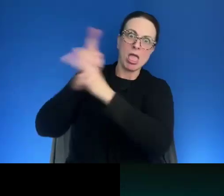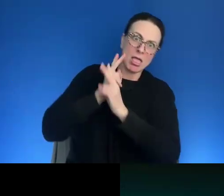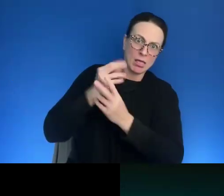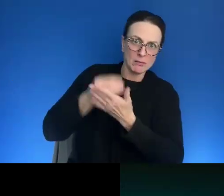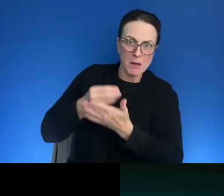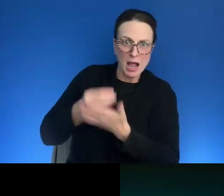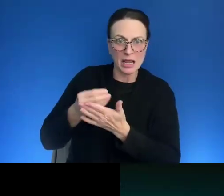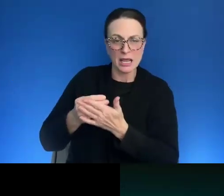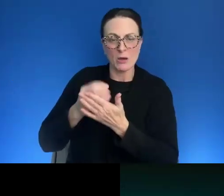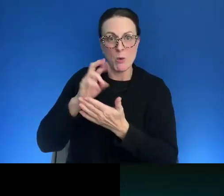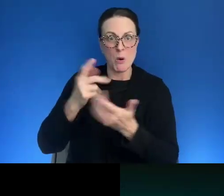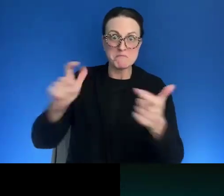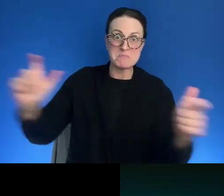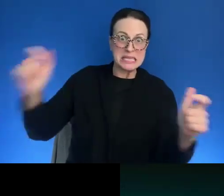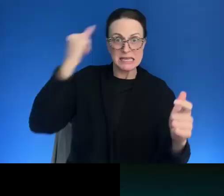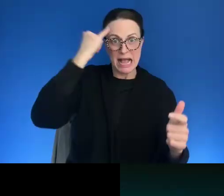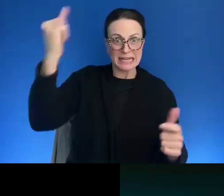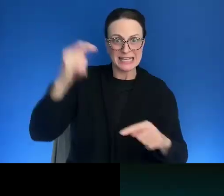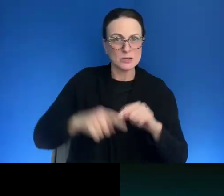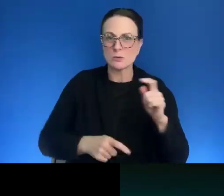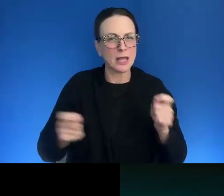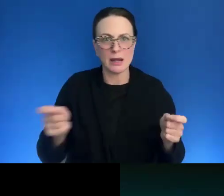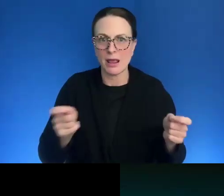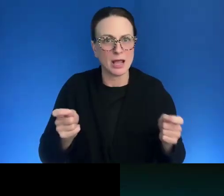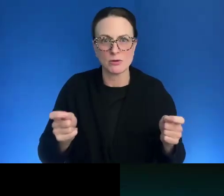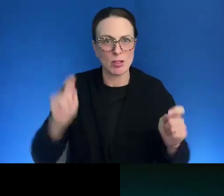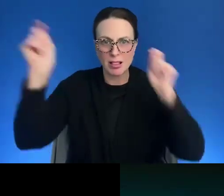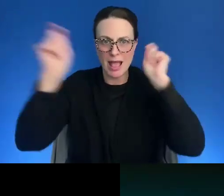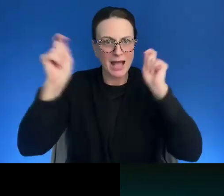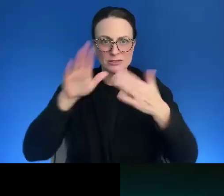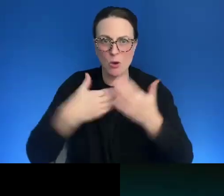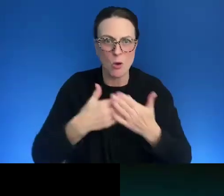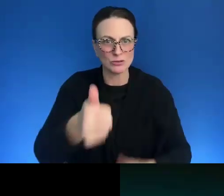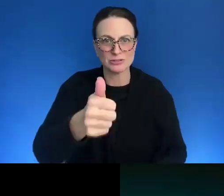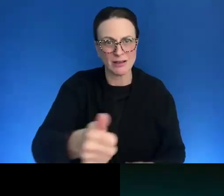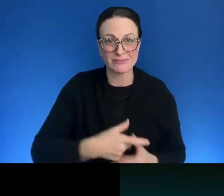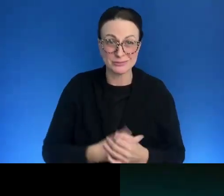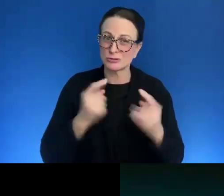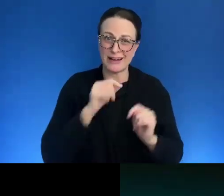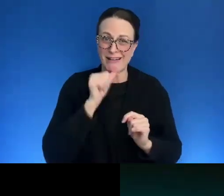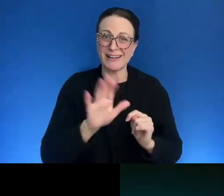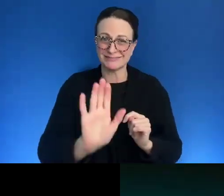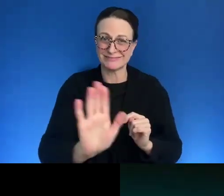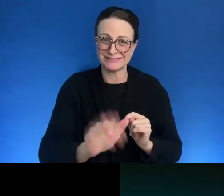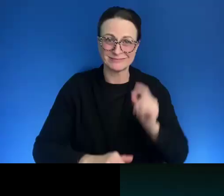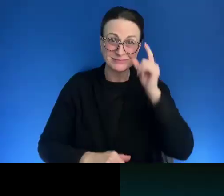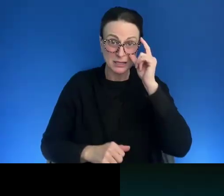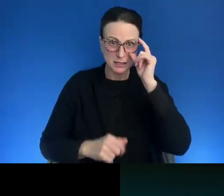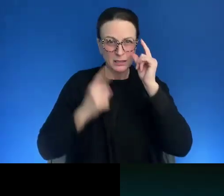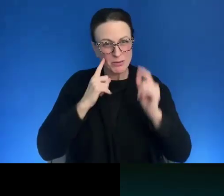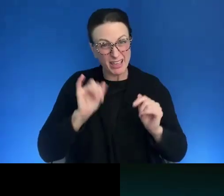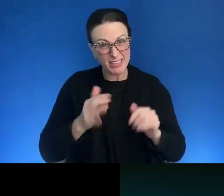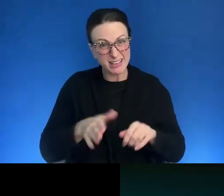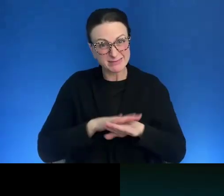have too big of an idea where you can't handle and wear all the hats yourself. So, Nikki, do you think that covered